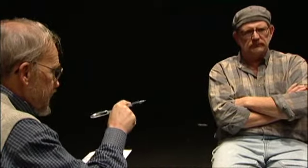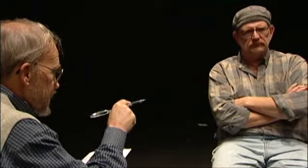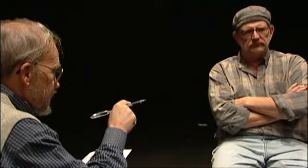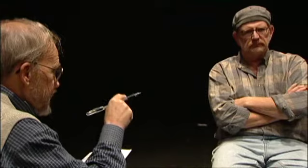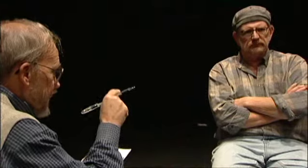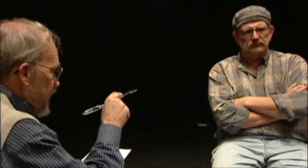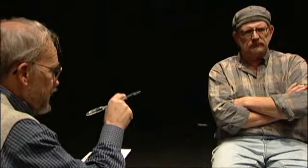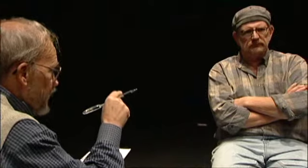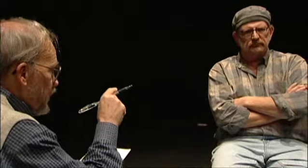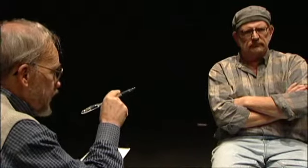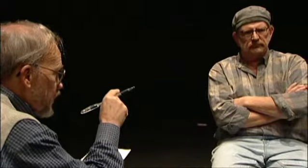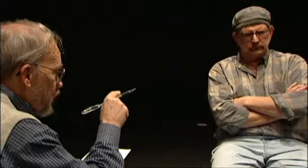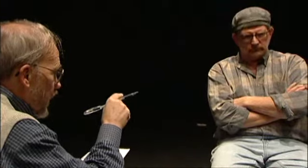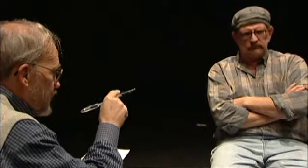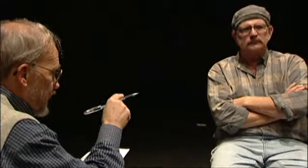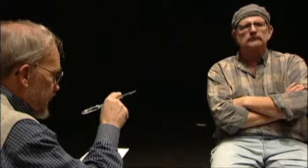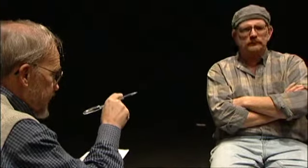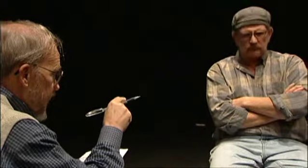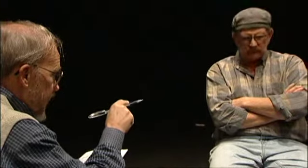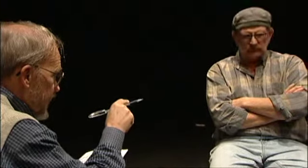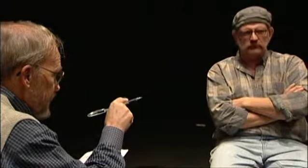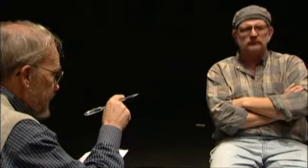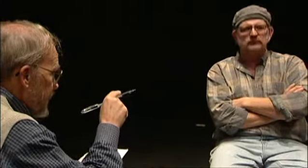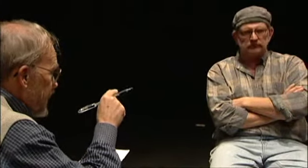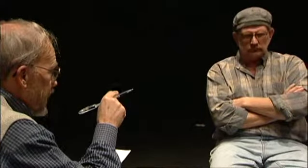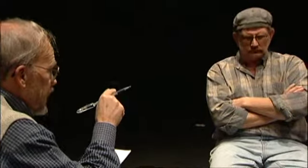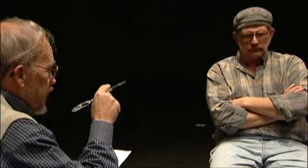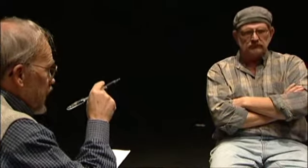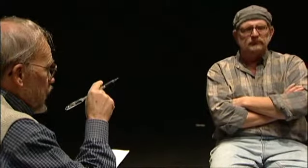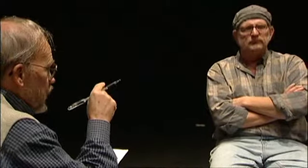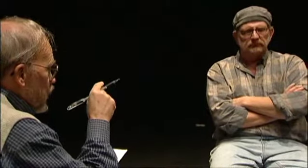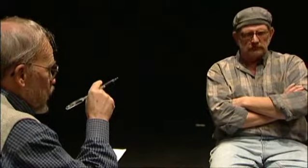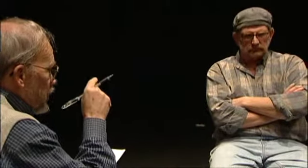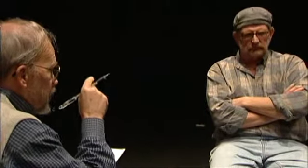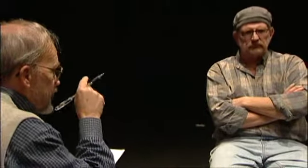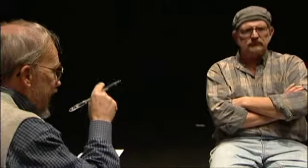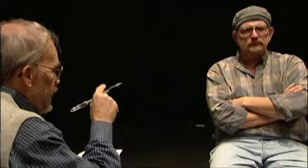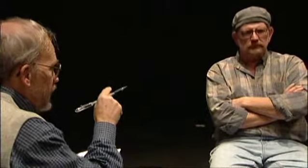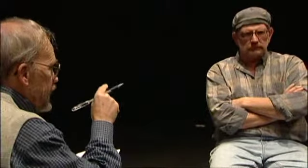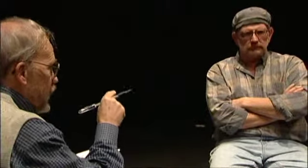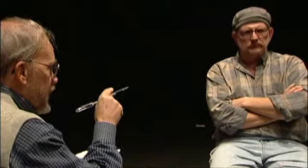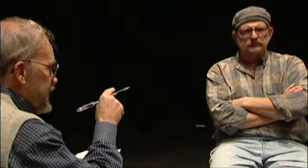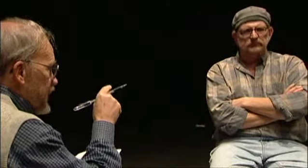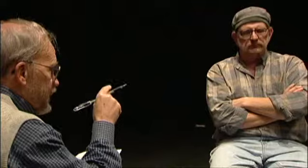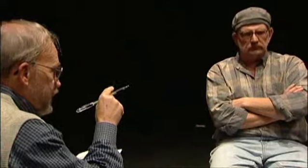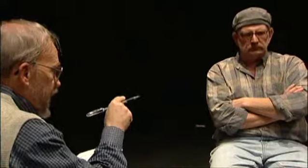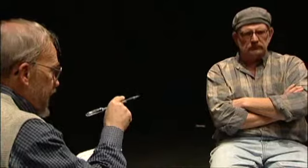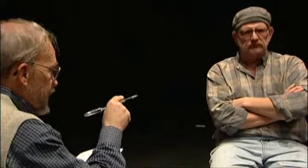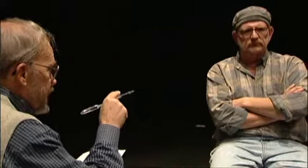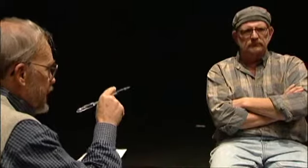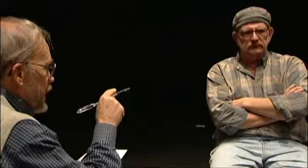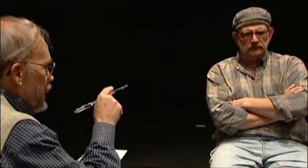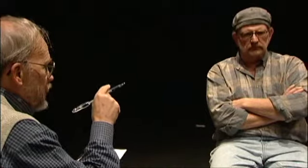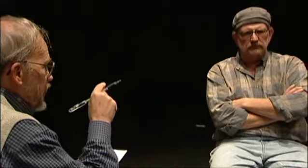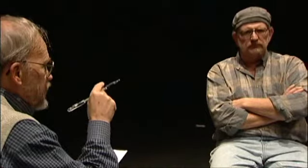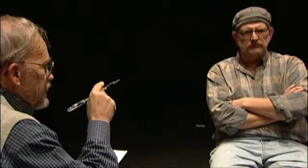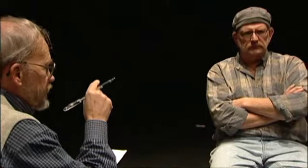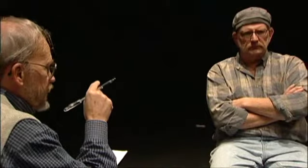you. And therefore, when you walked off the stage, you've not only lost a friend,